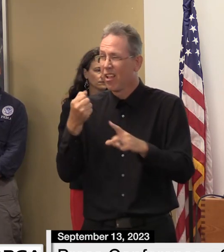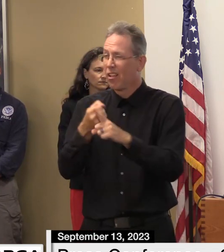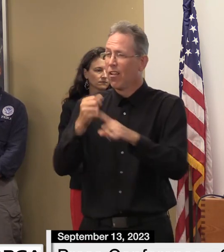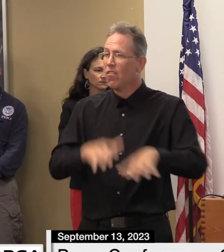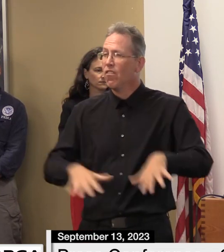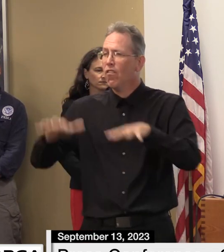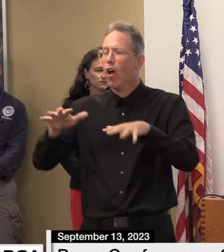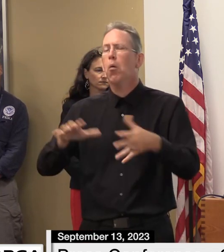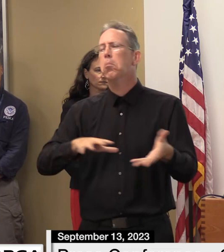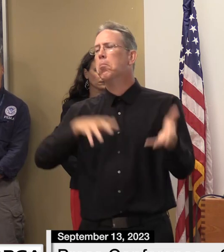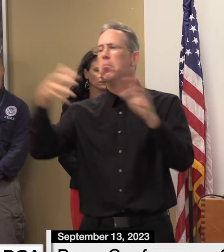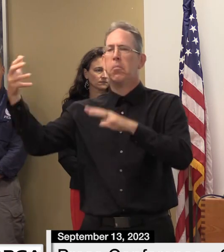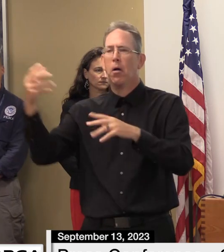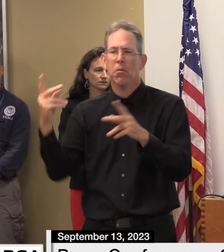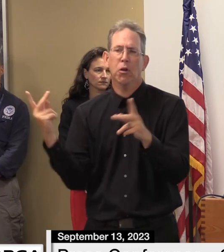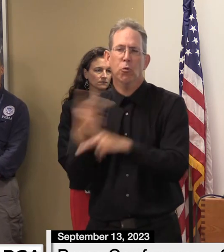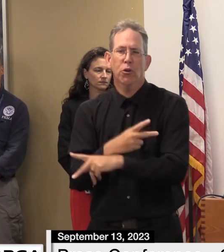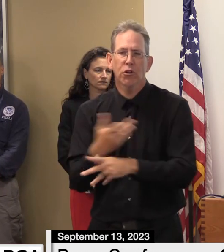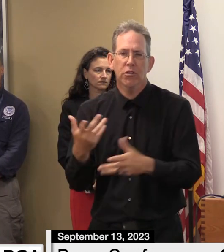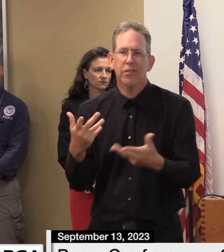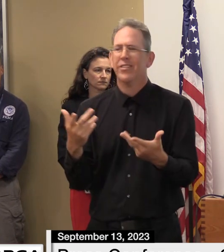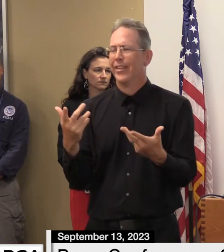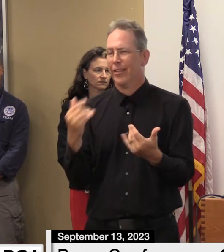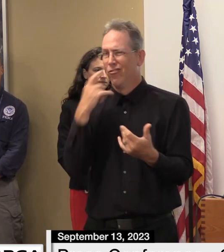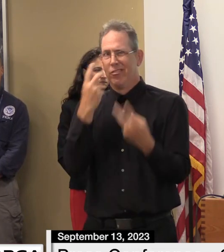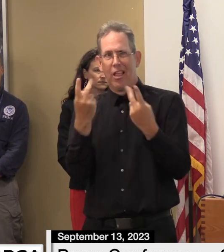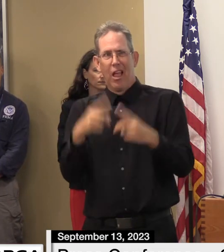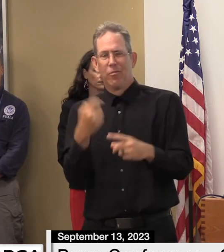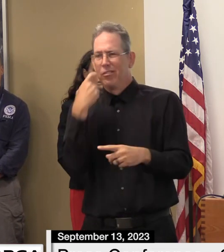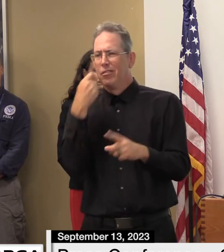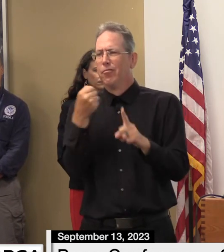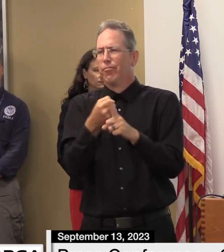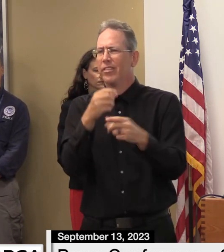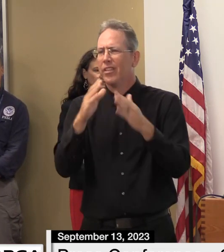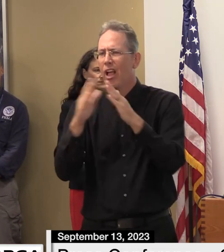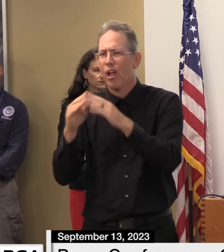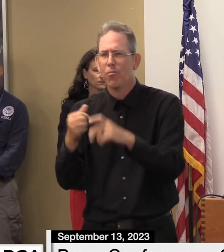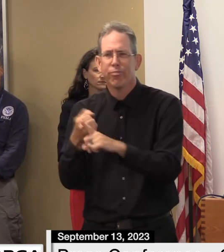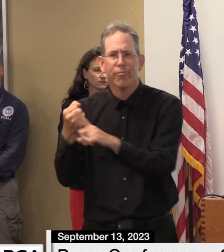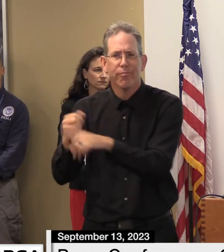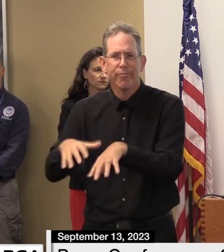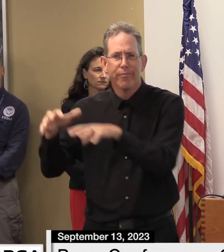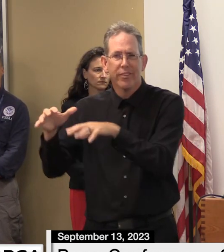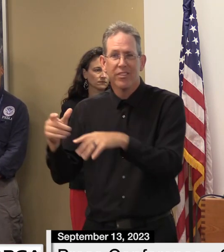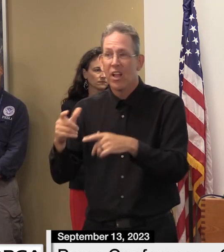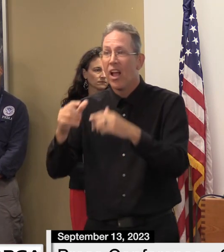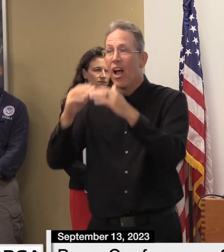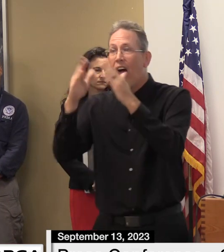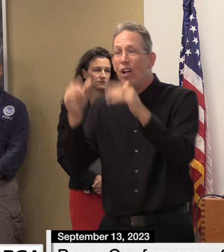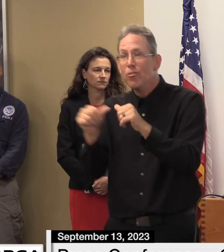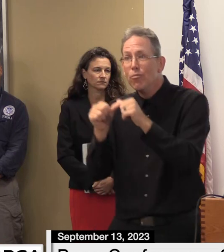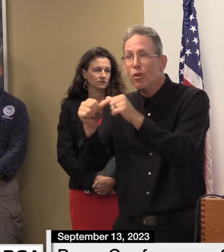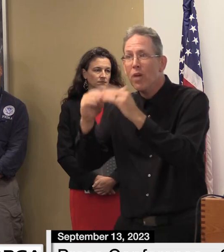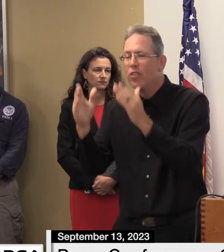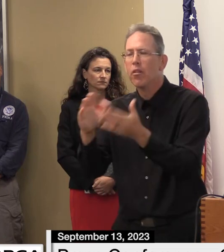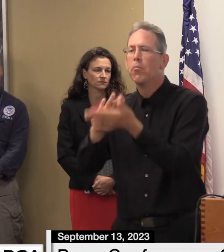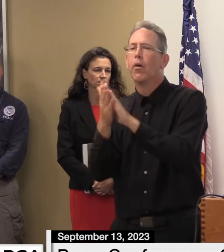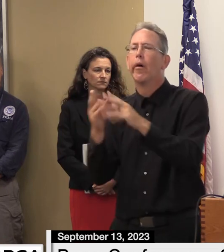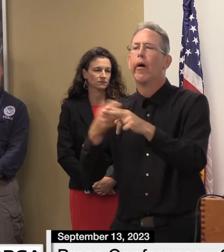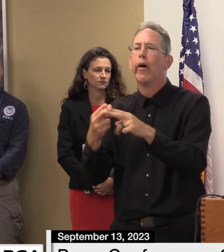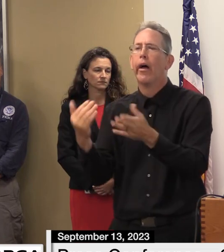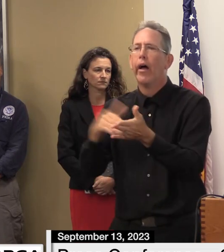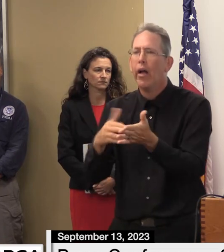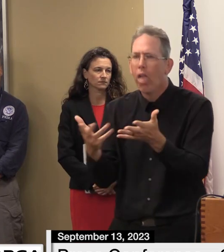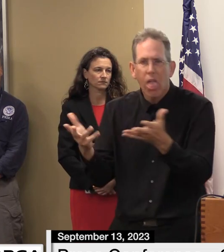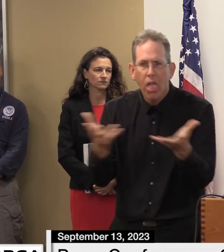of Vermonters that are now trying to find permanent long-term housing, which is unavailable. That's why I'm so excited to be able to